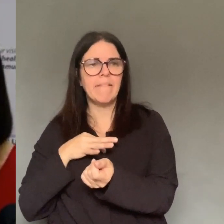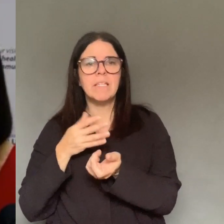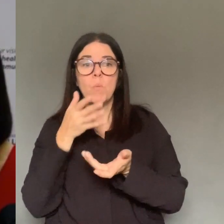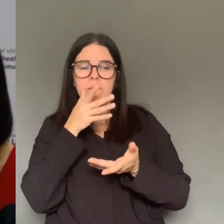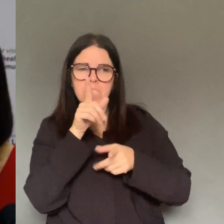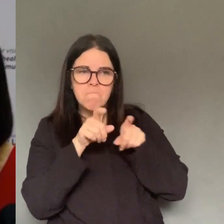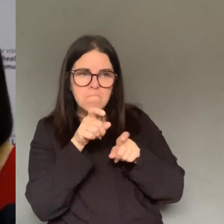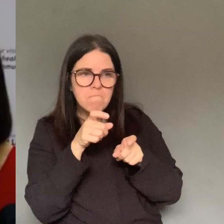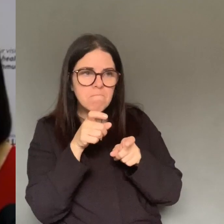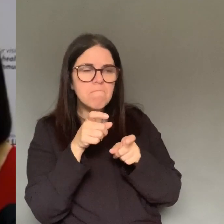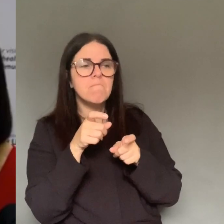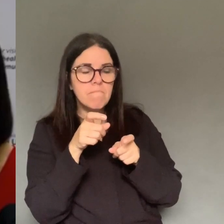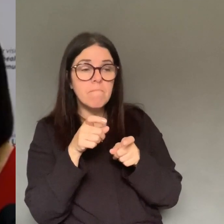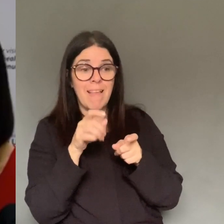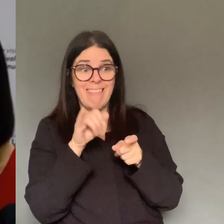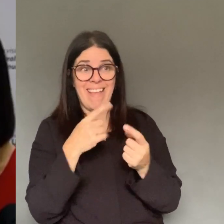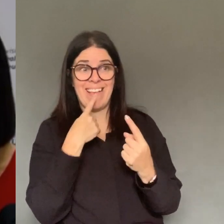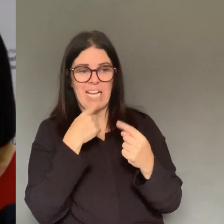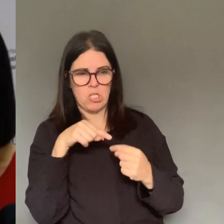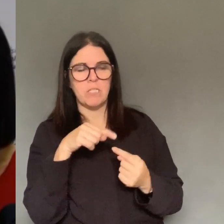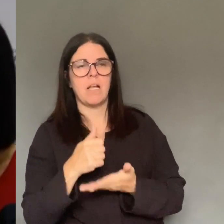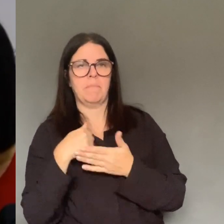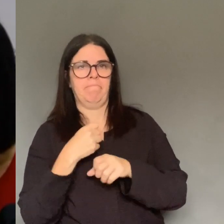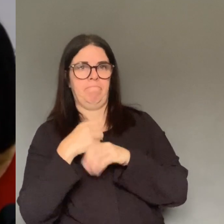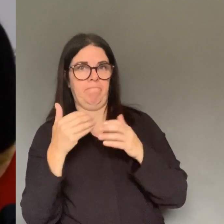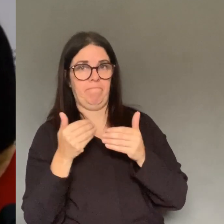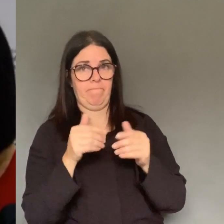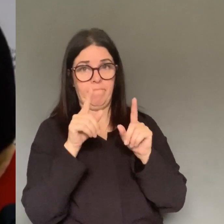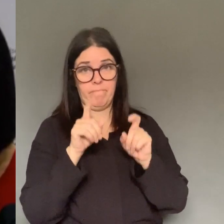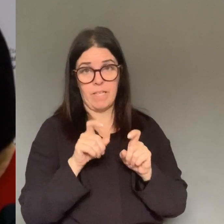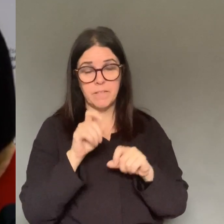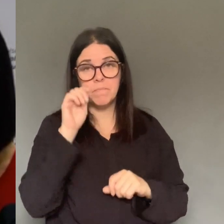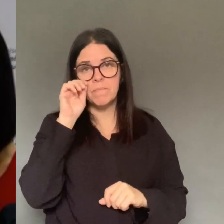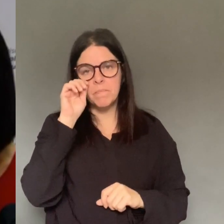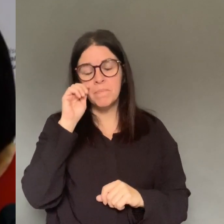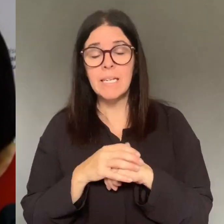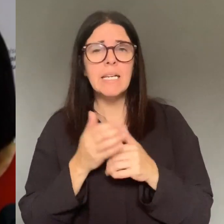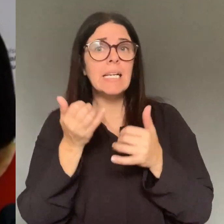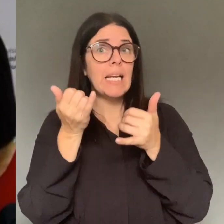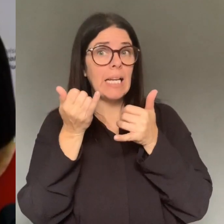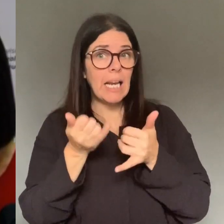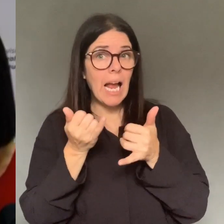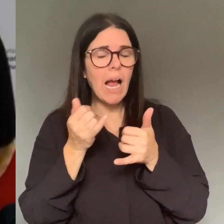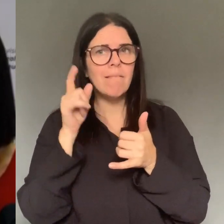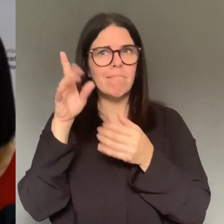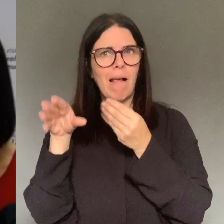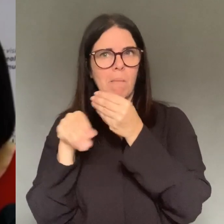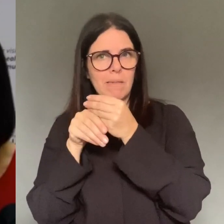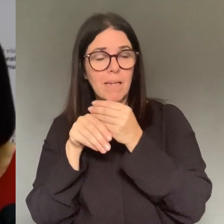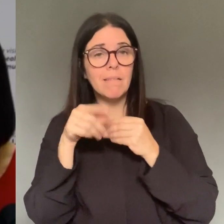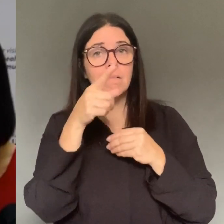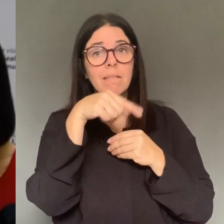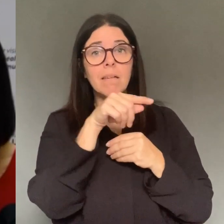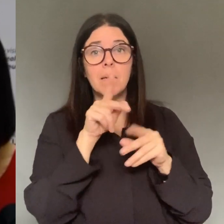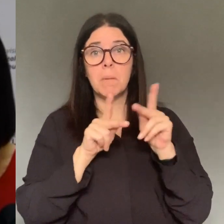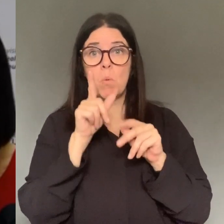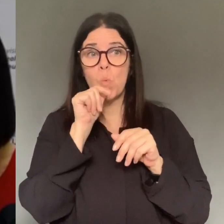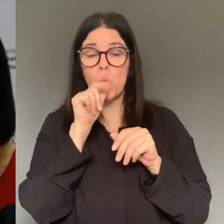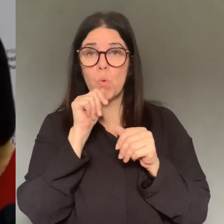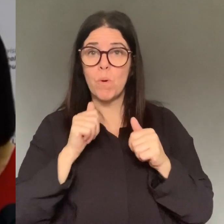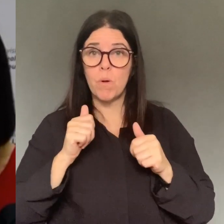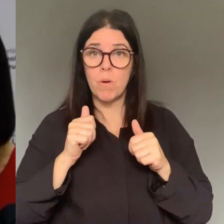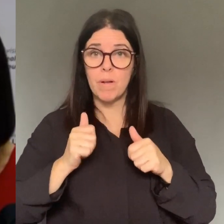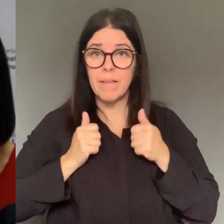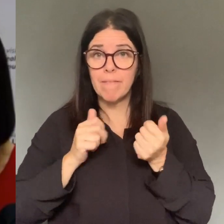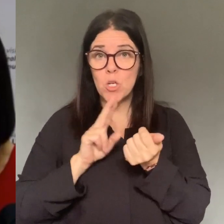Guidance from the Ministry of Health requires testing of asymptomatic people without symptoms who are now admissions